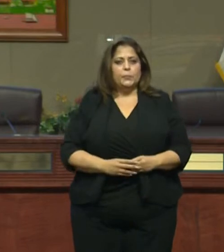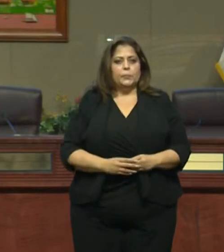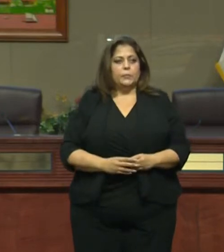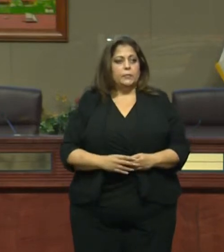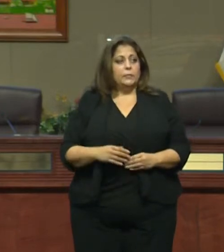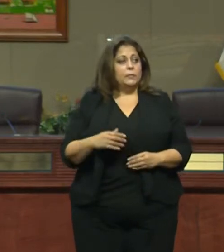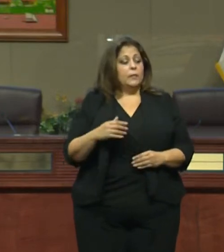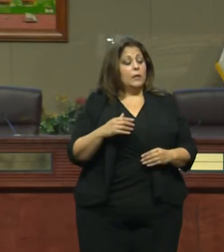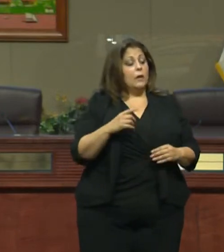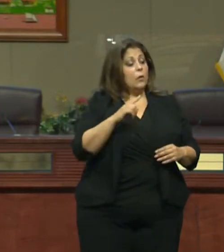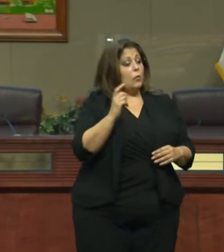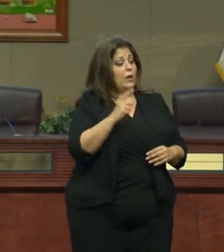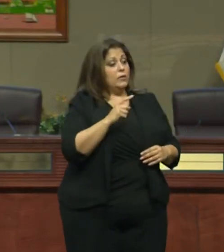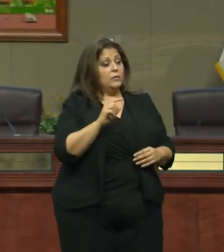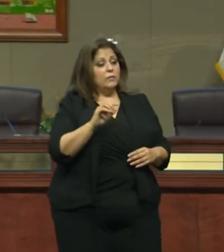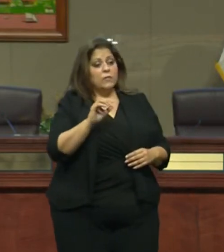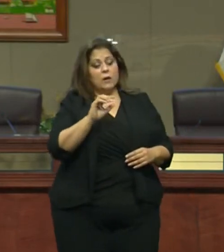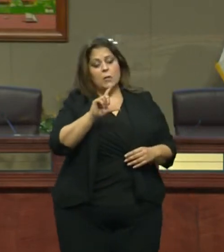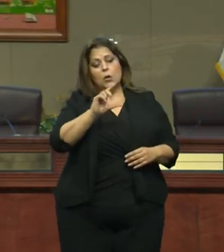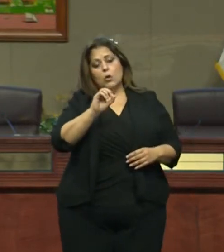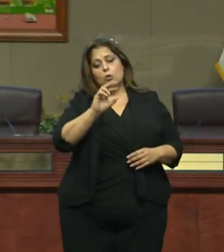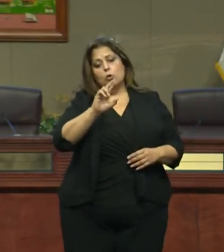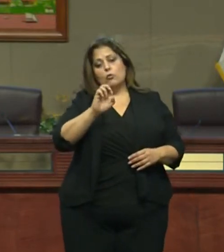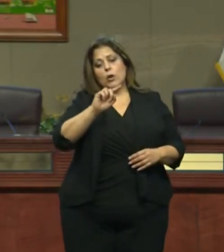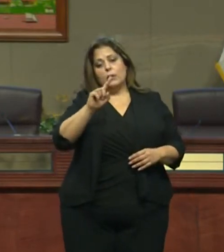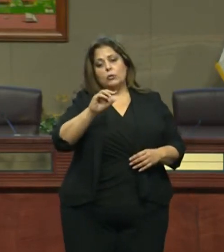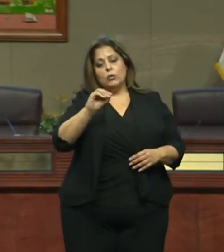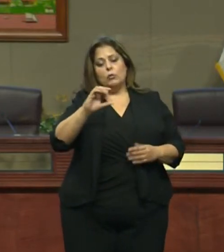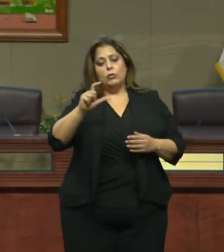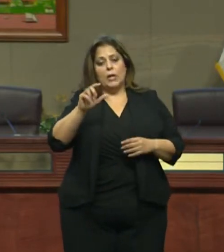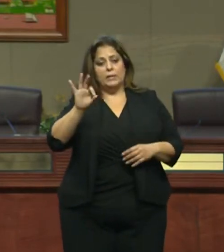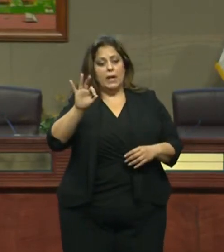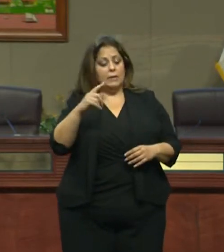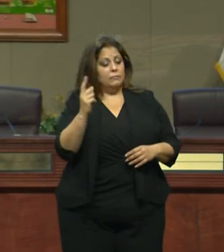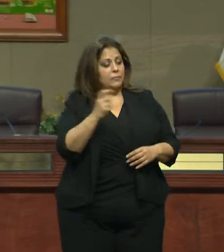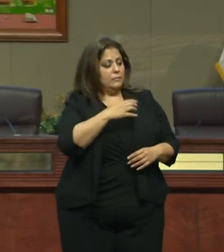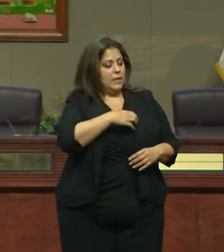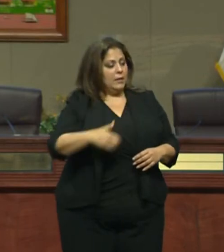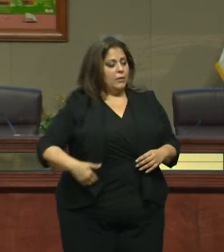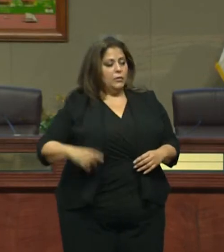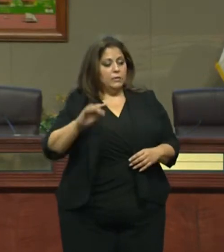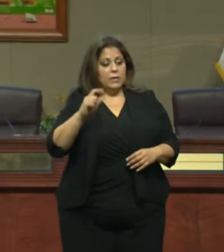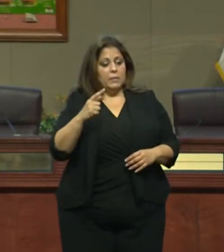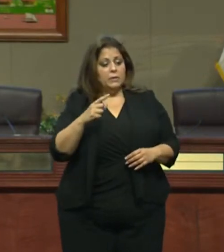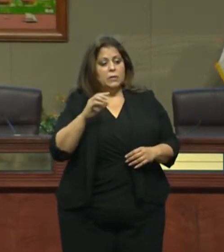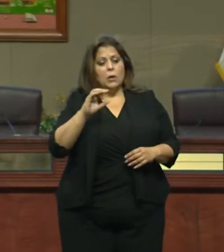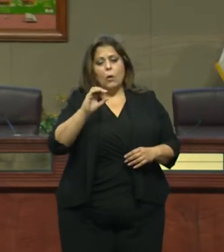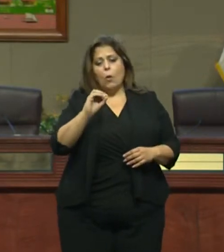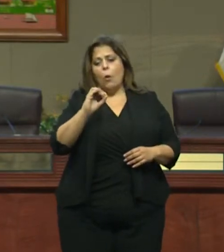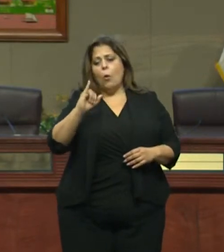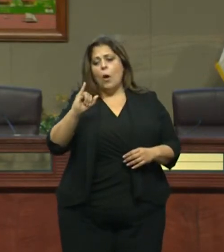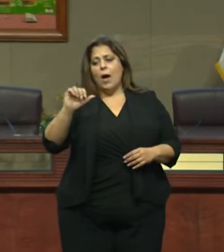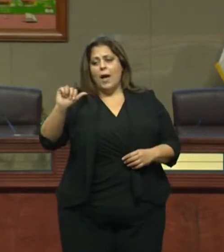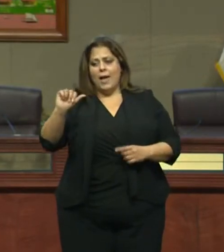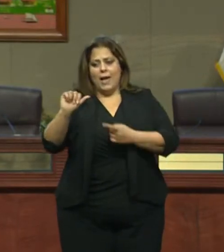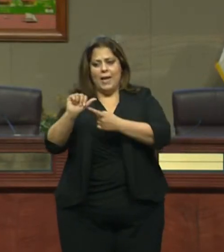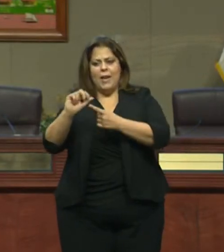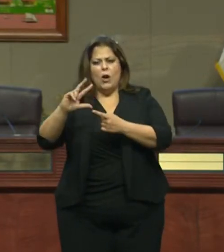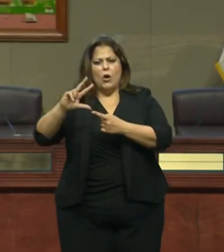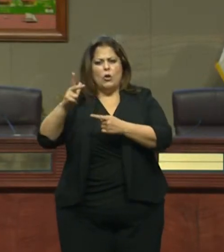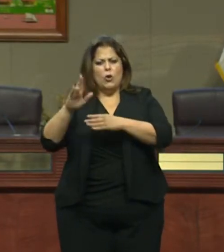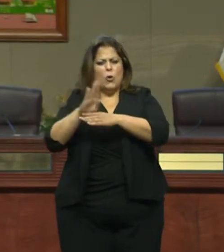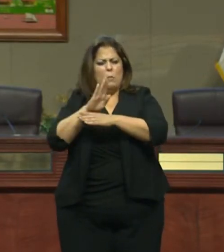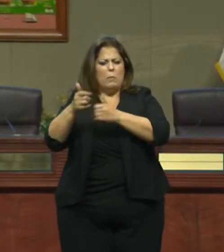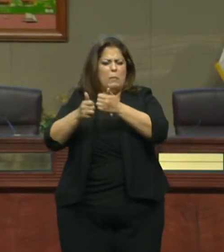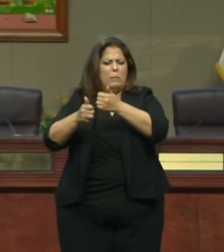This next question comes in from Alexa Lorenzo at Channel 9. Her question is for Mayor Demings. Mayor Demings, OIA was the third busiest airport in